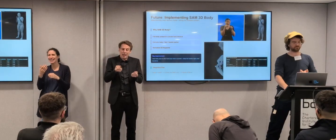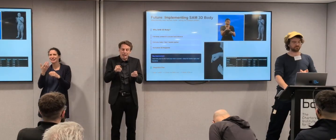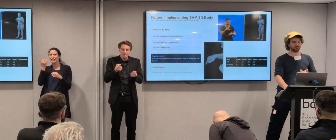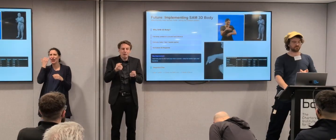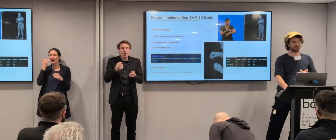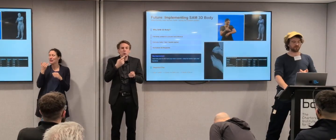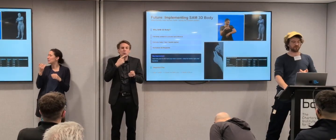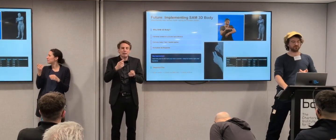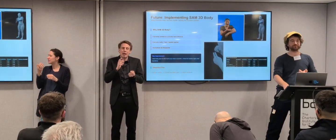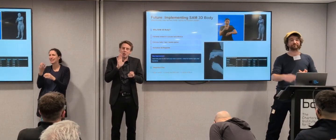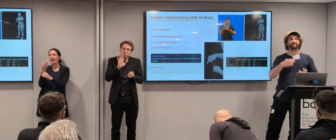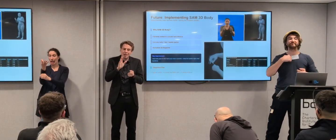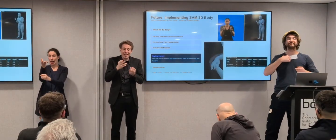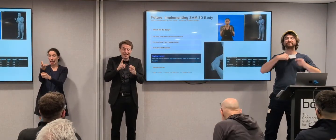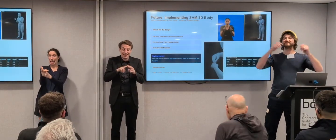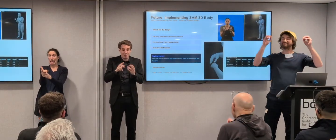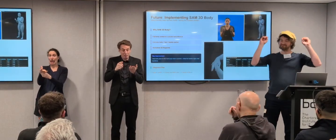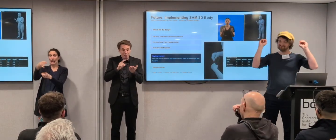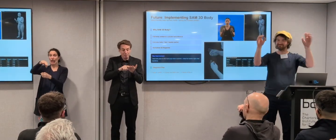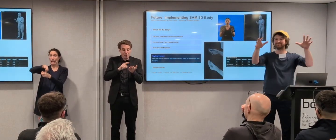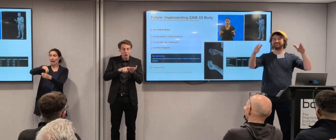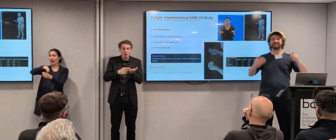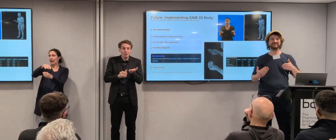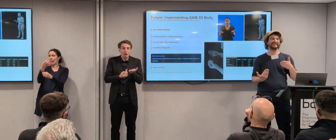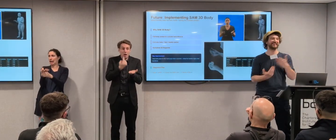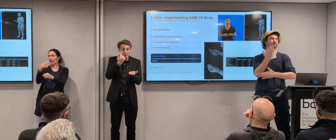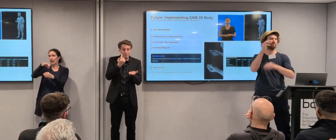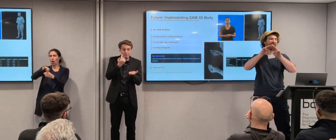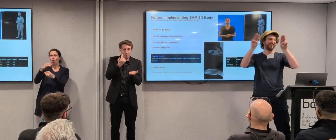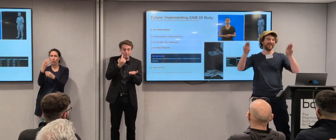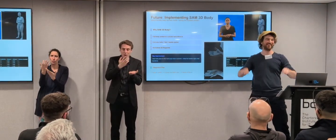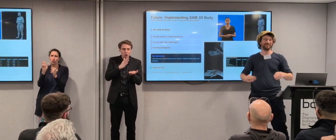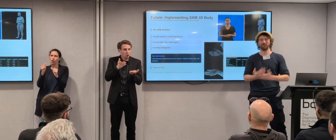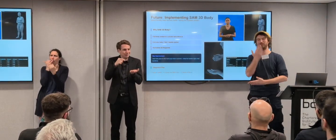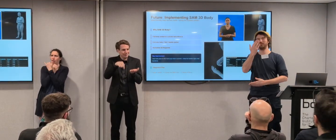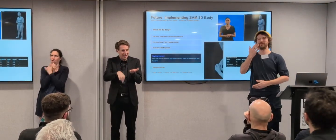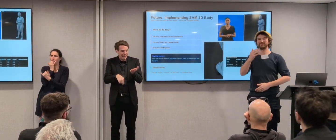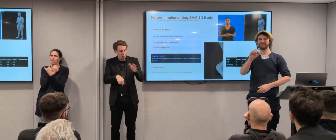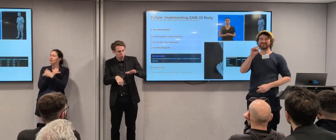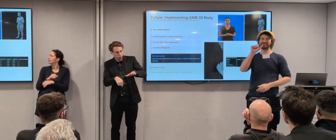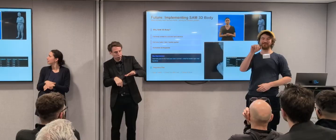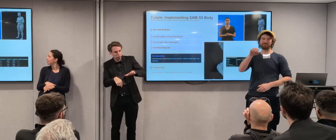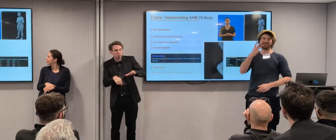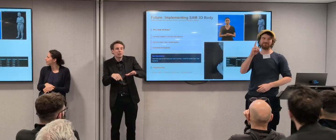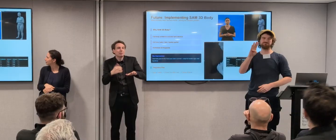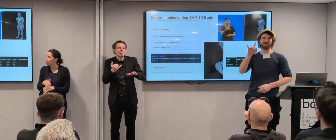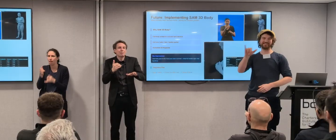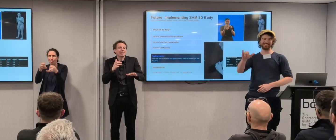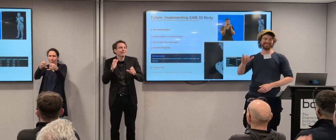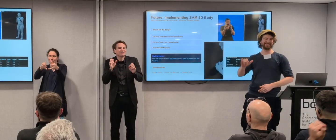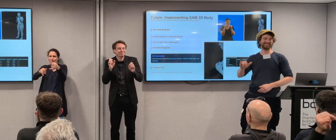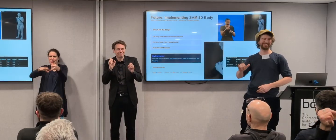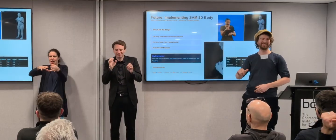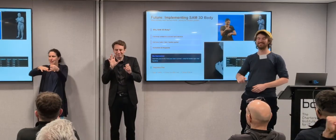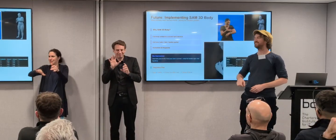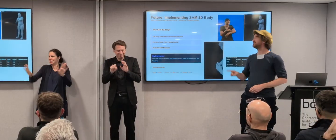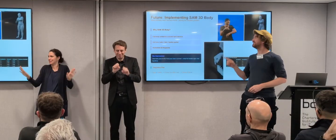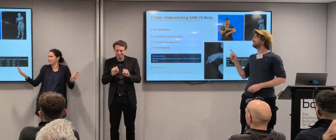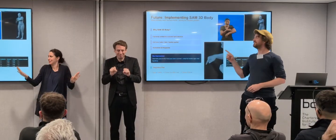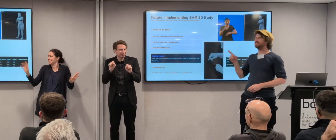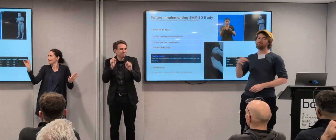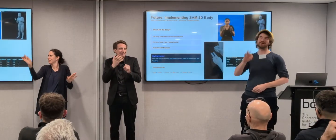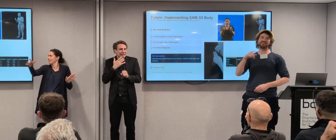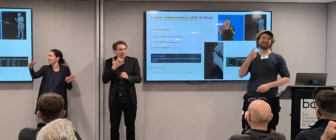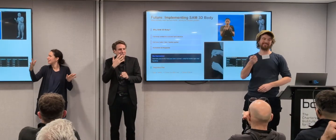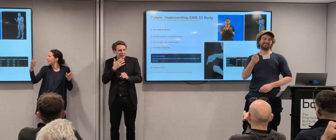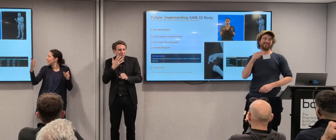faced up instead of down, and that would lead to mistakes. The last thing that I would like to put in